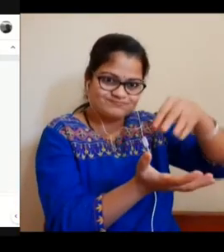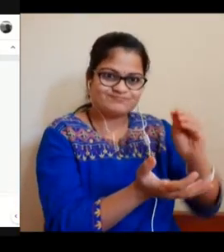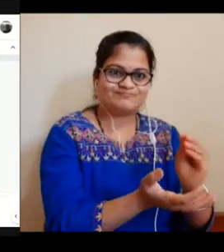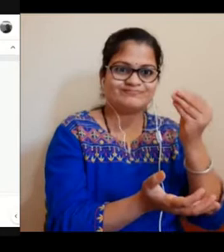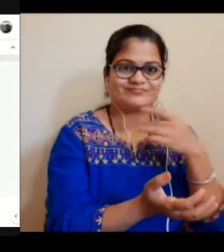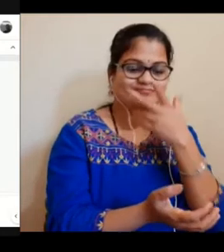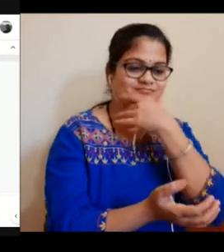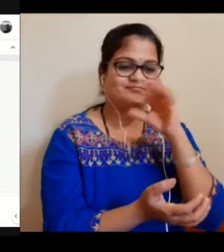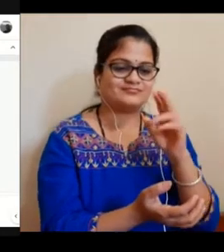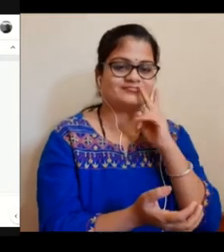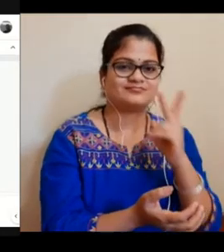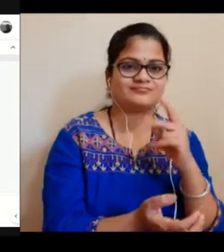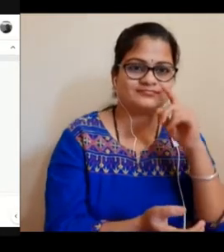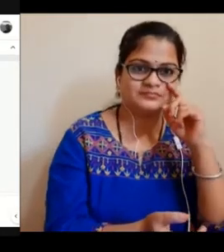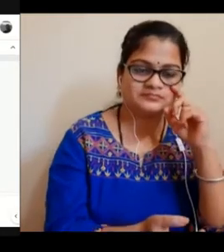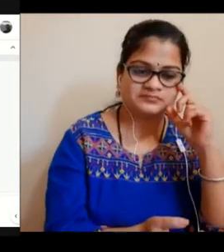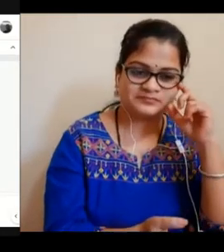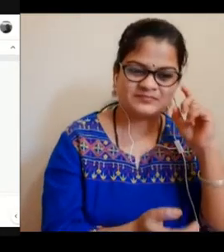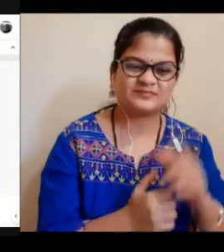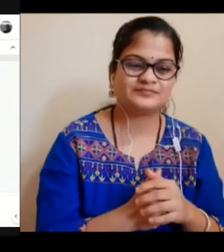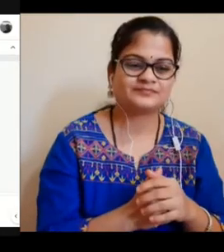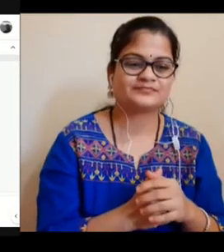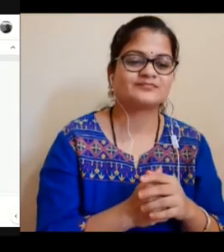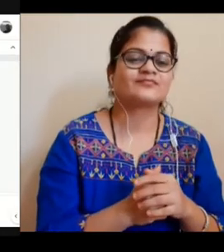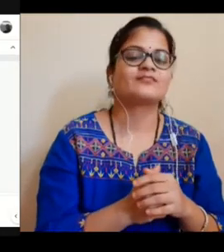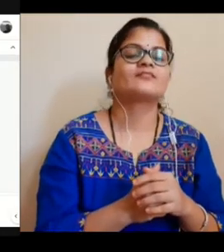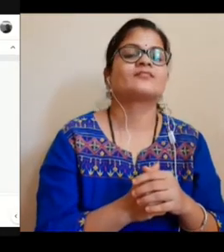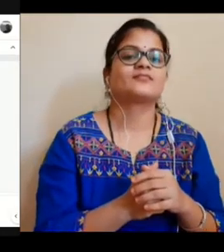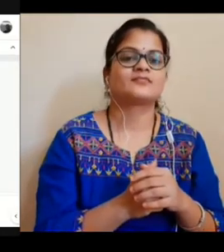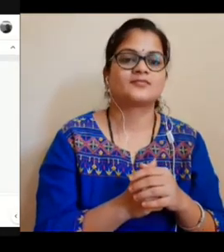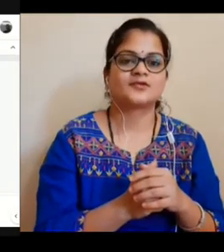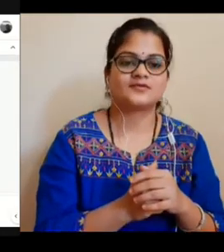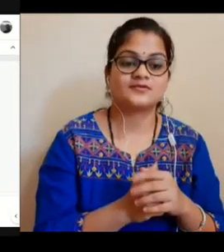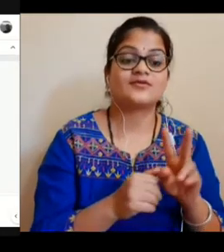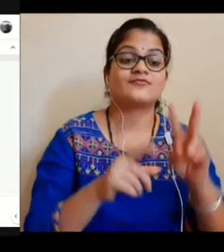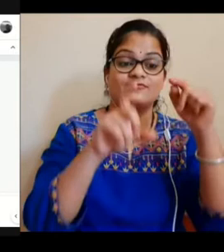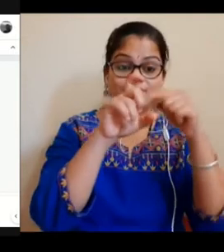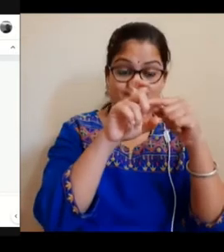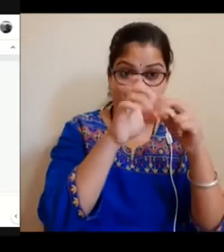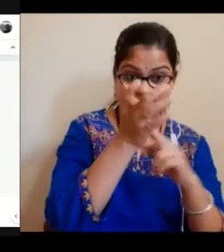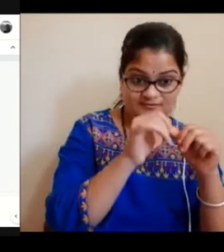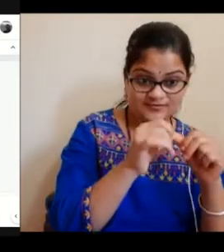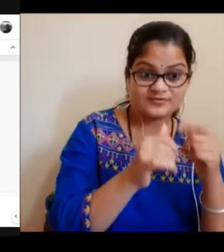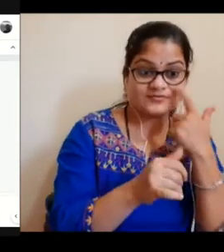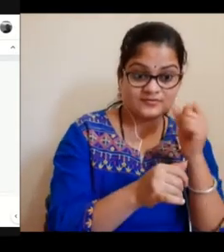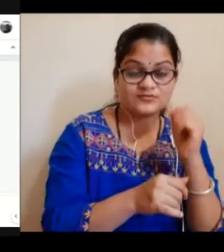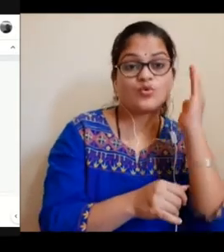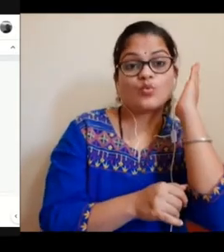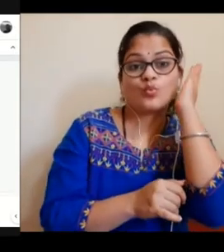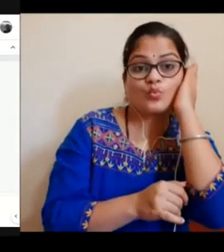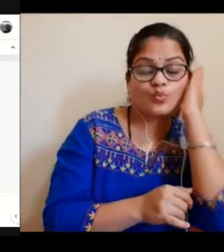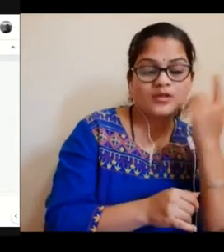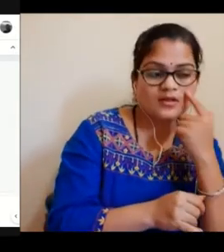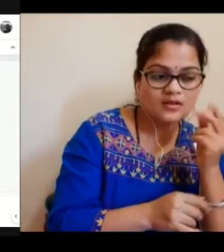So Manju and Veena quickly put all the apples in the basket. I want Veena to try this activity